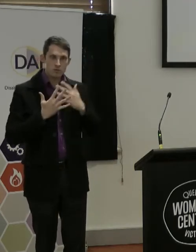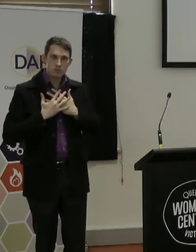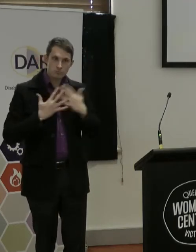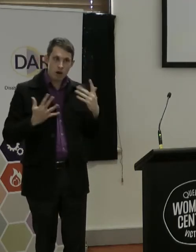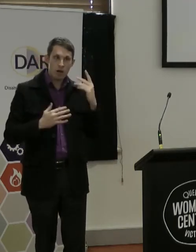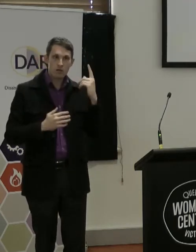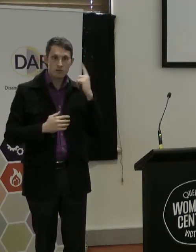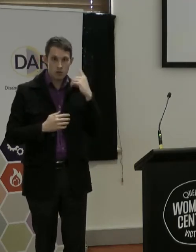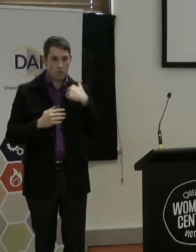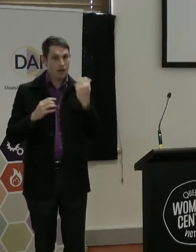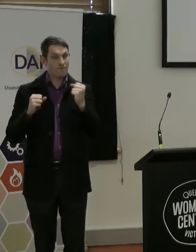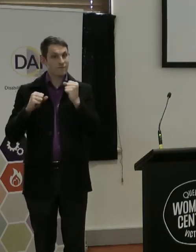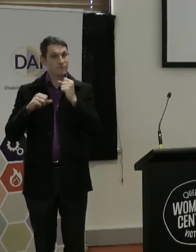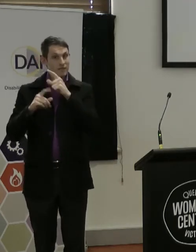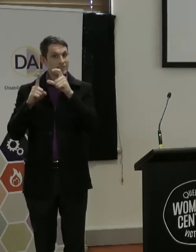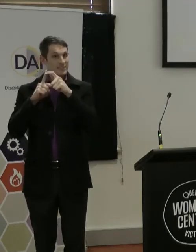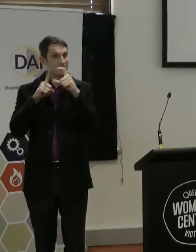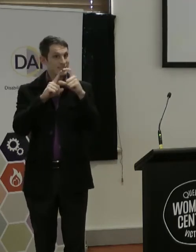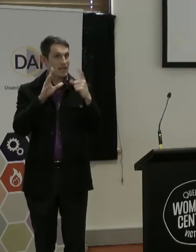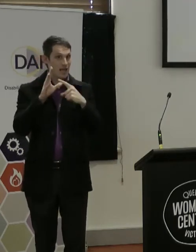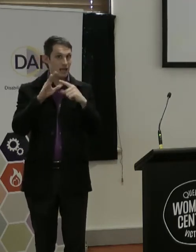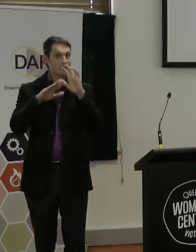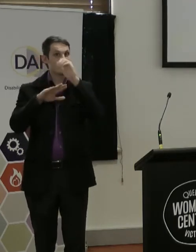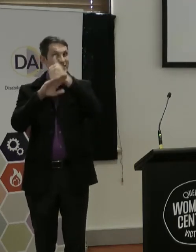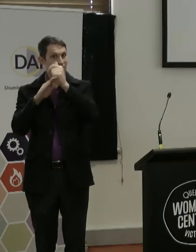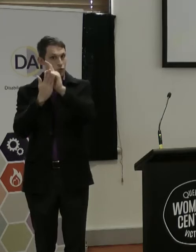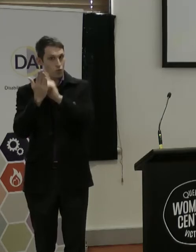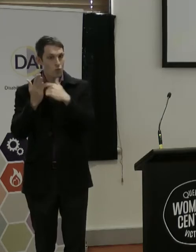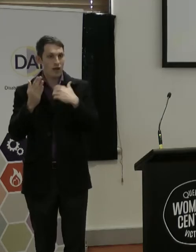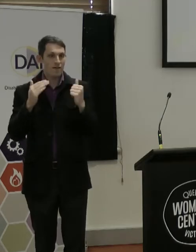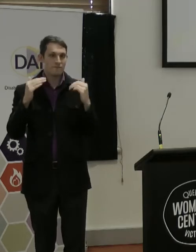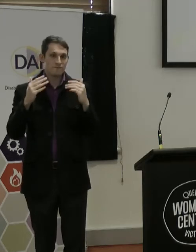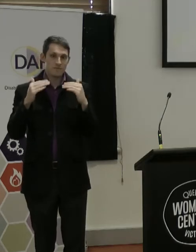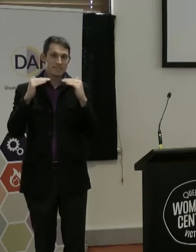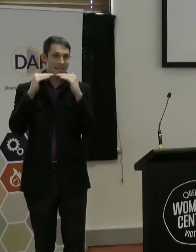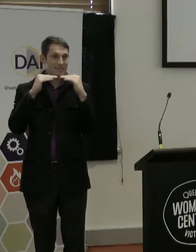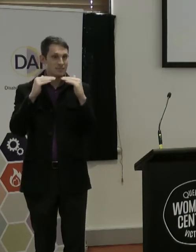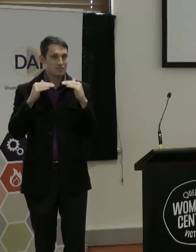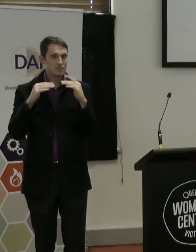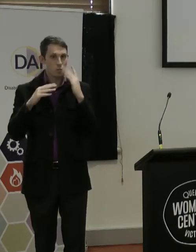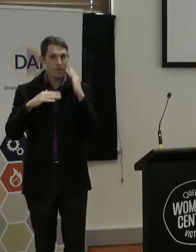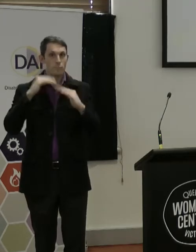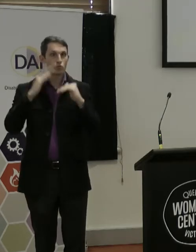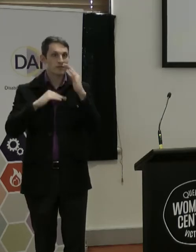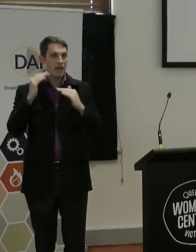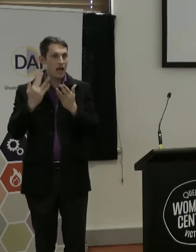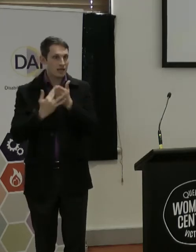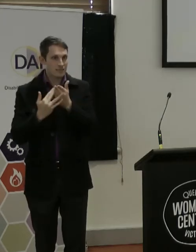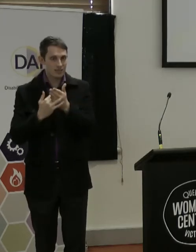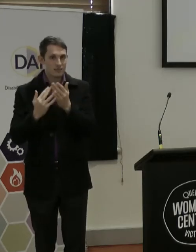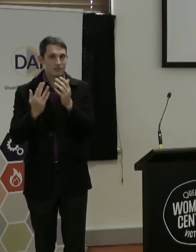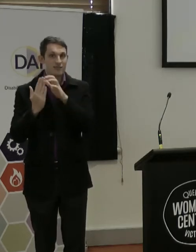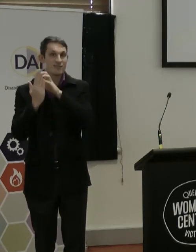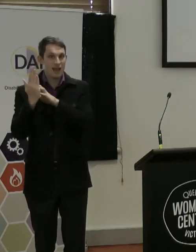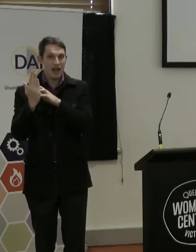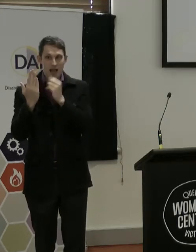of these standards in place under the DDA. We've got standards on access to premises and transport, for example, but there's no reporting requirements,